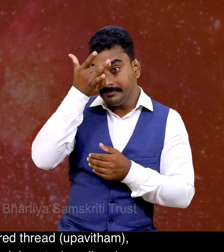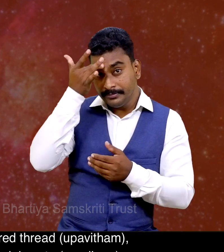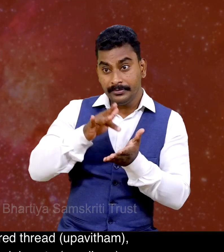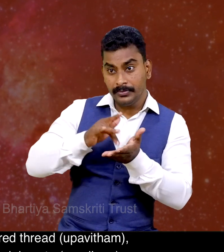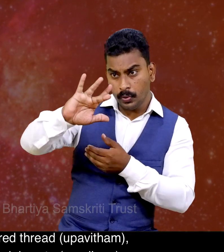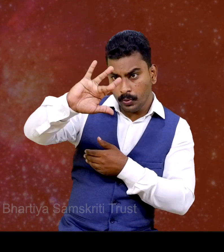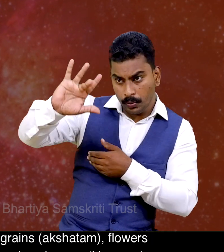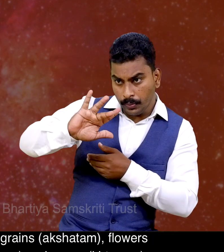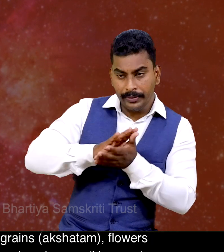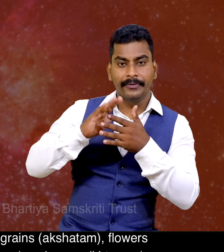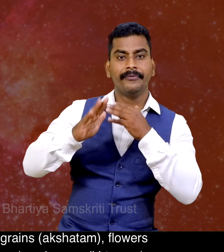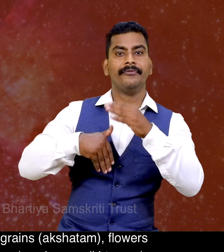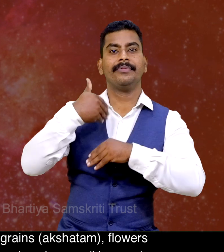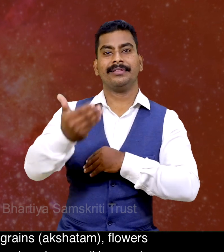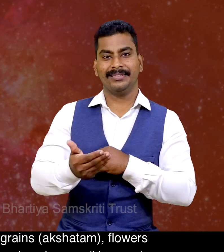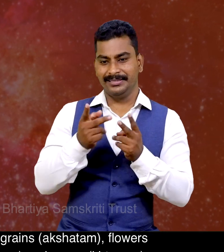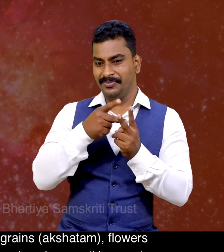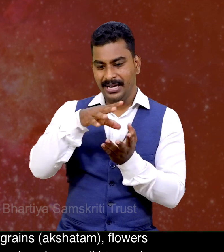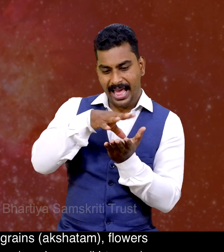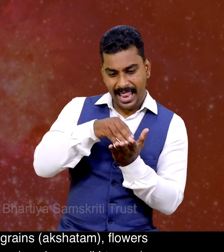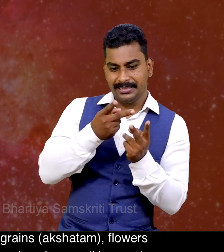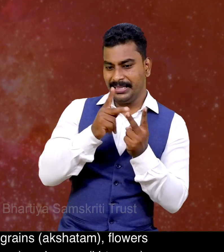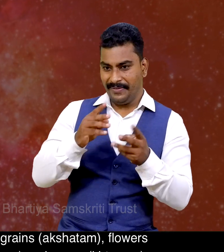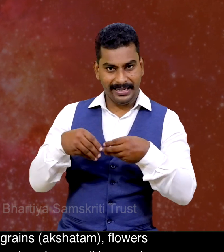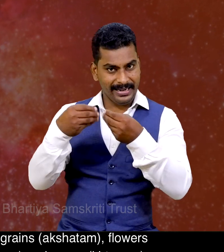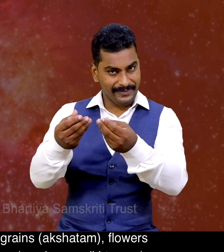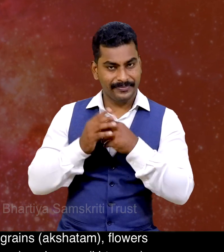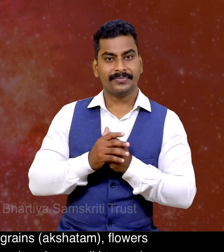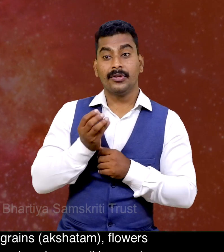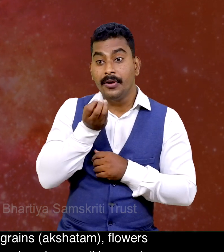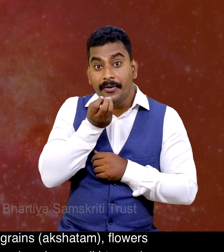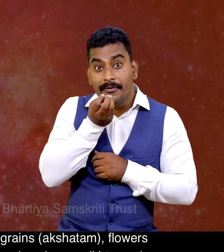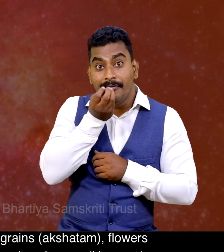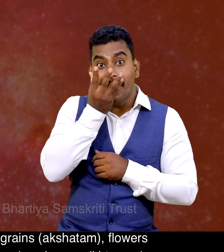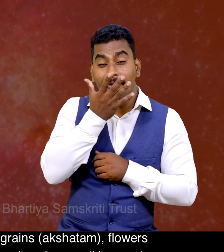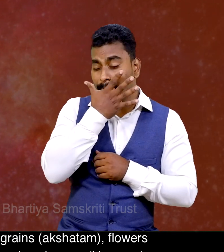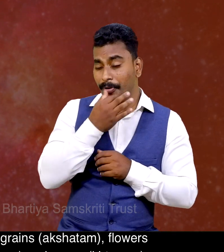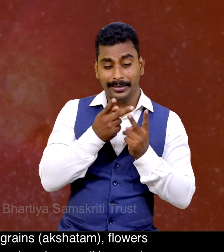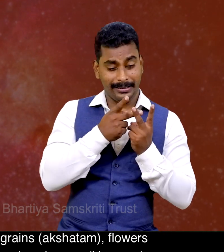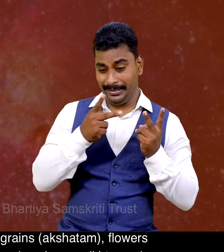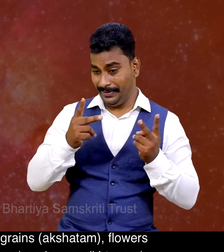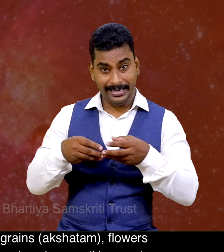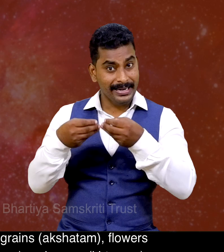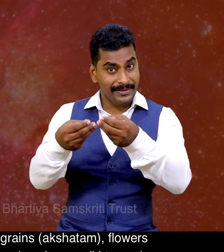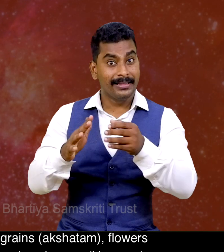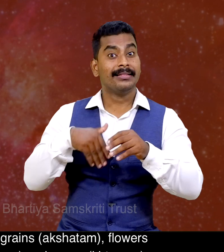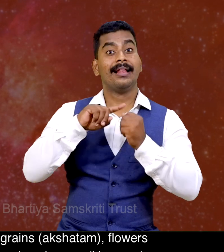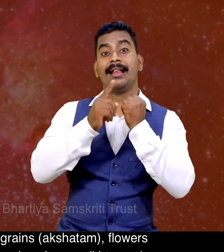gandham, sacred grains, akshata, flowers, pushpam, and songs,